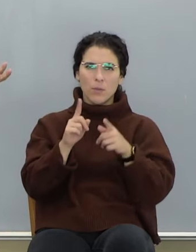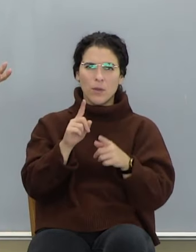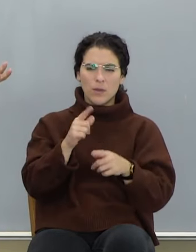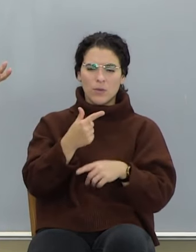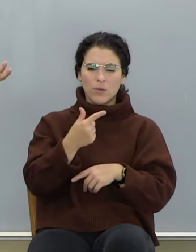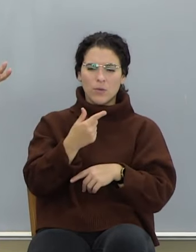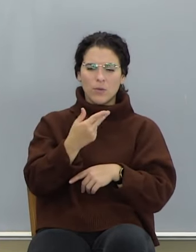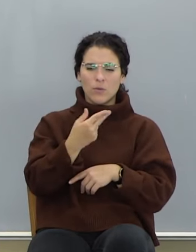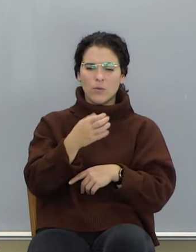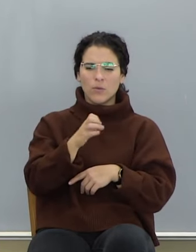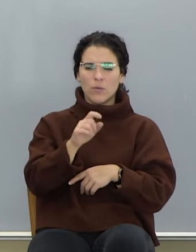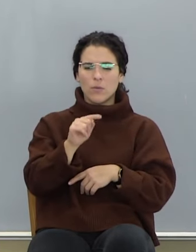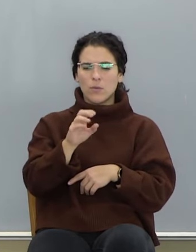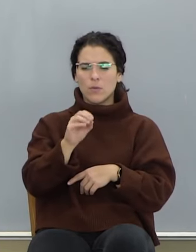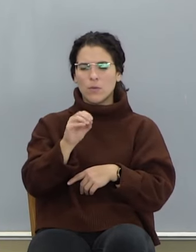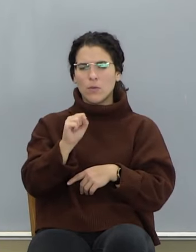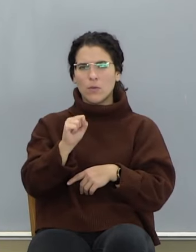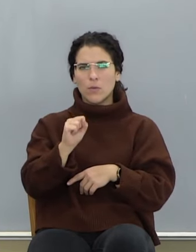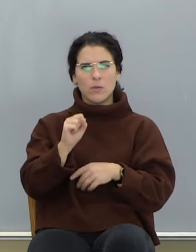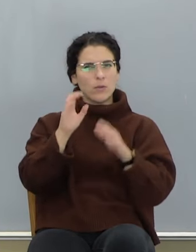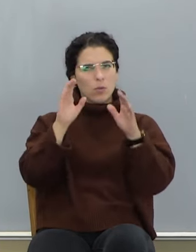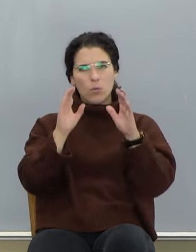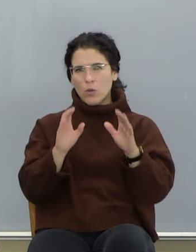ghettos. Isn't that a wonderful Savior?